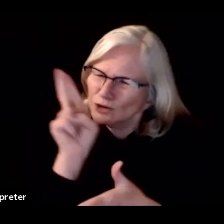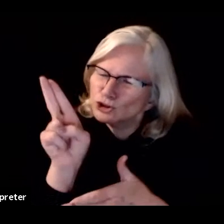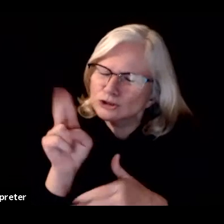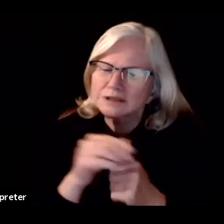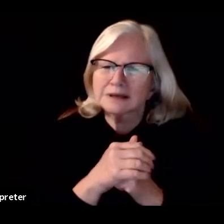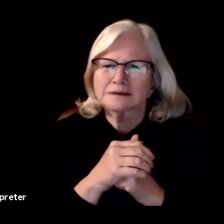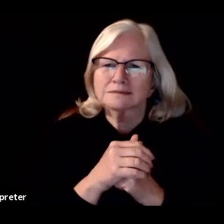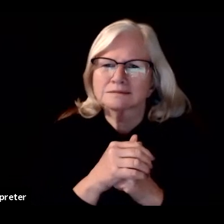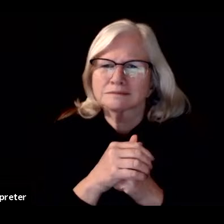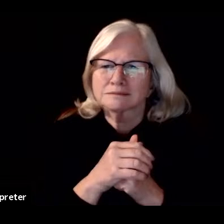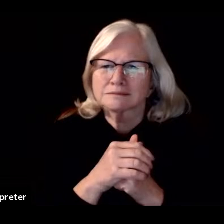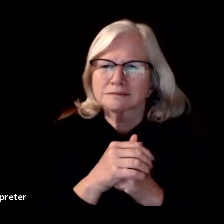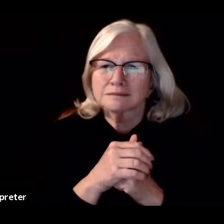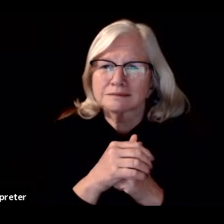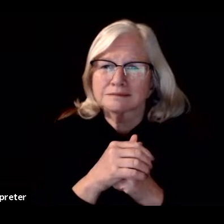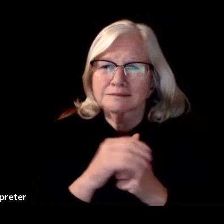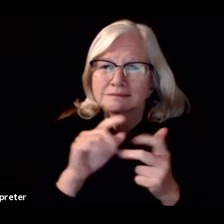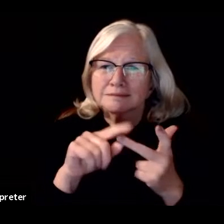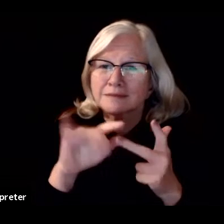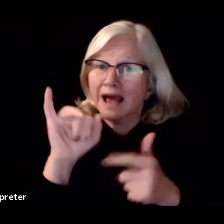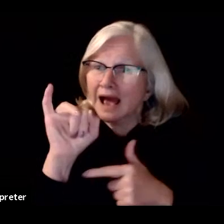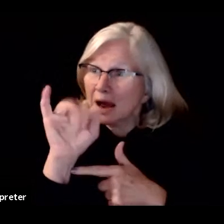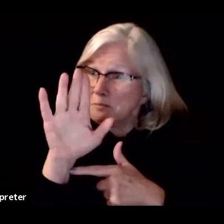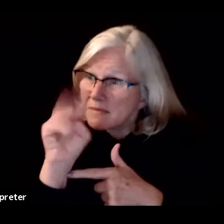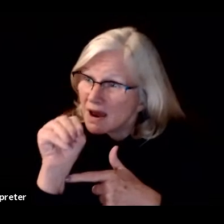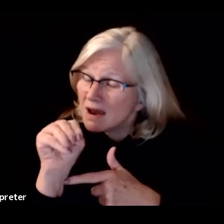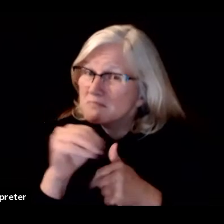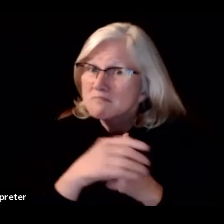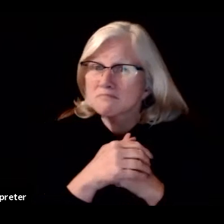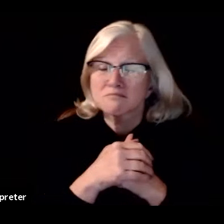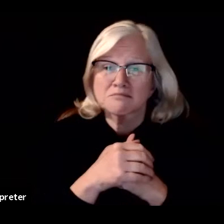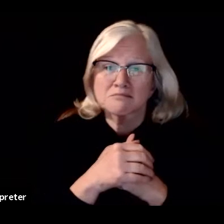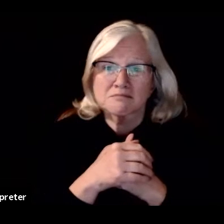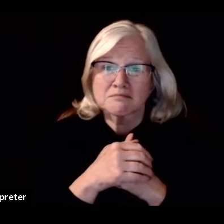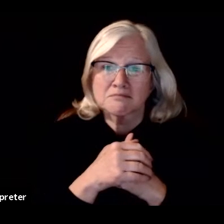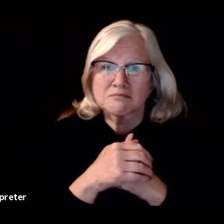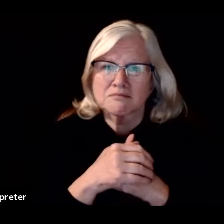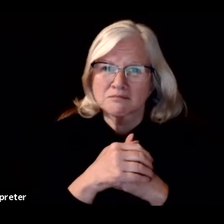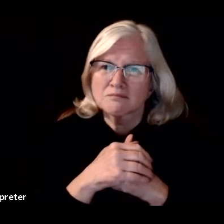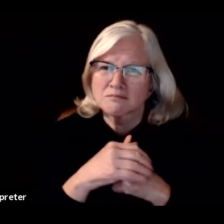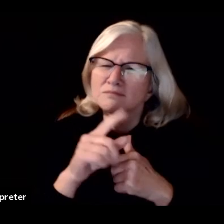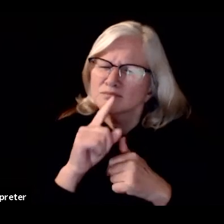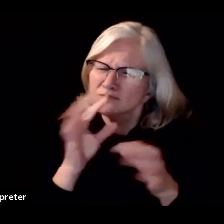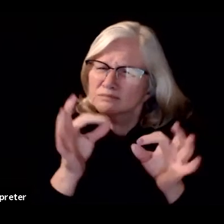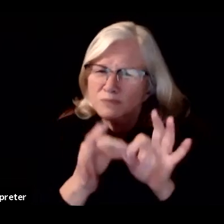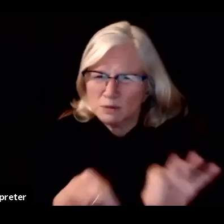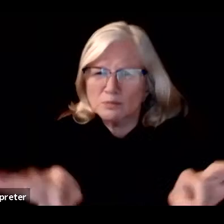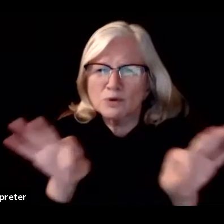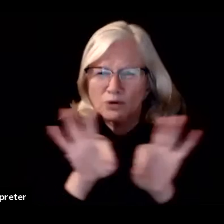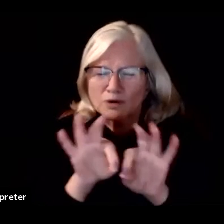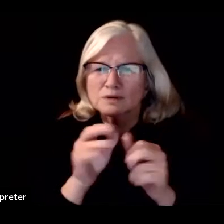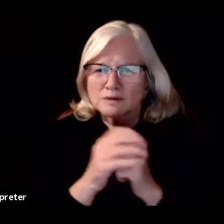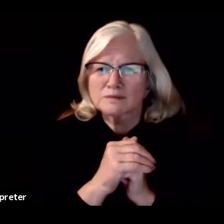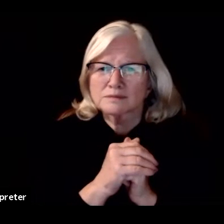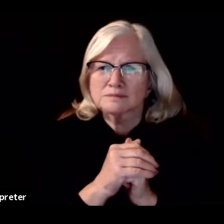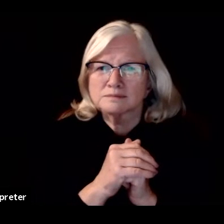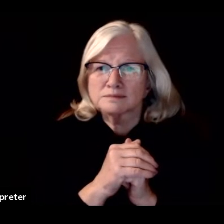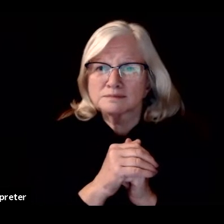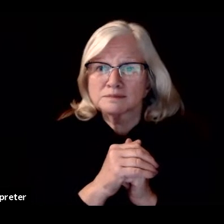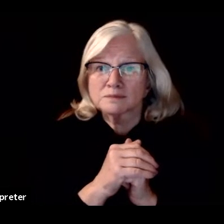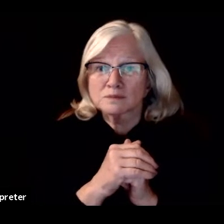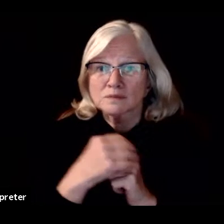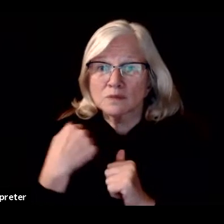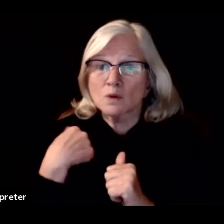receiving test results faster than ever, and that's important. While we certainly know that some people continue to